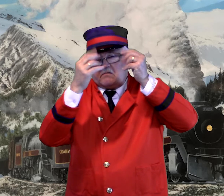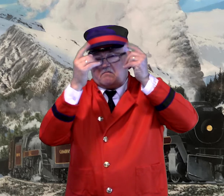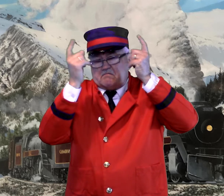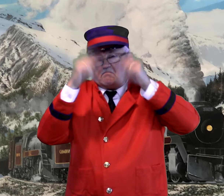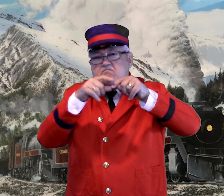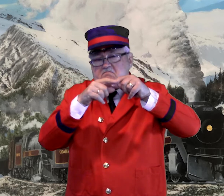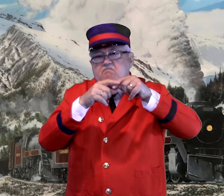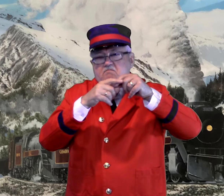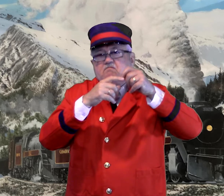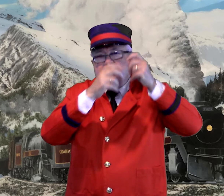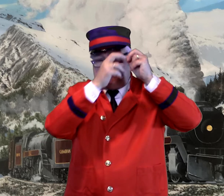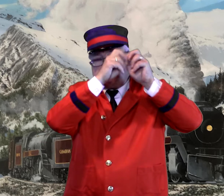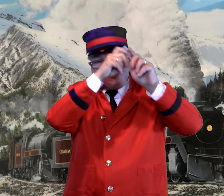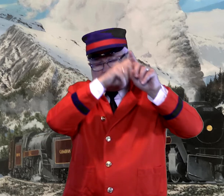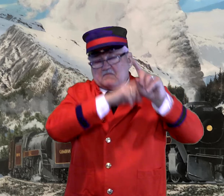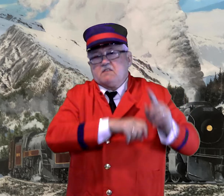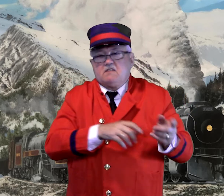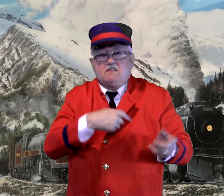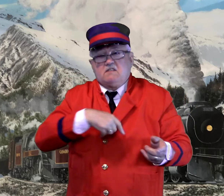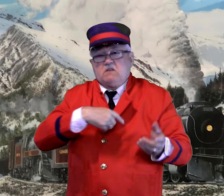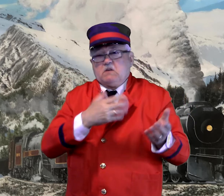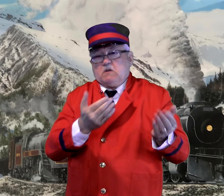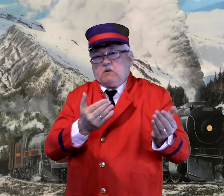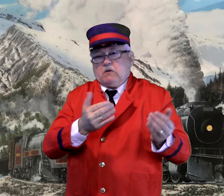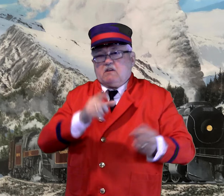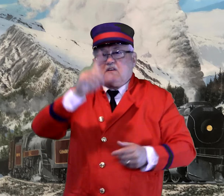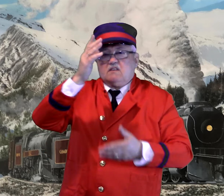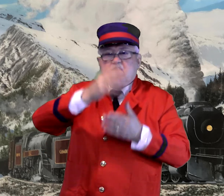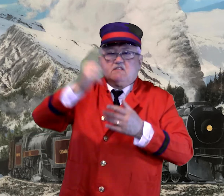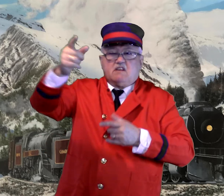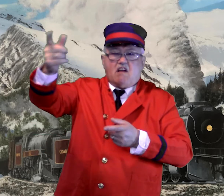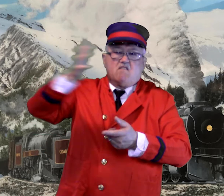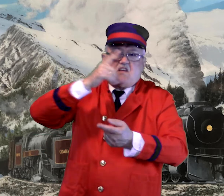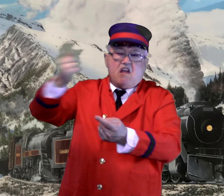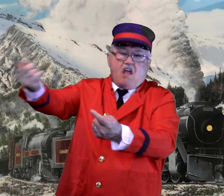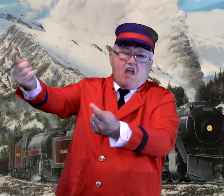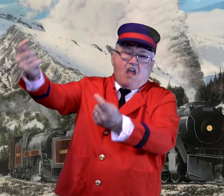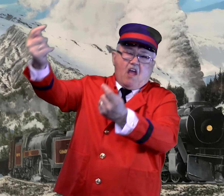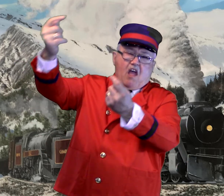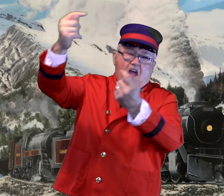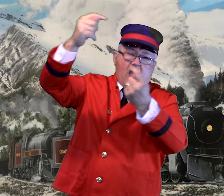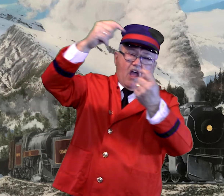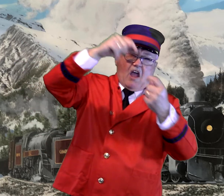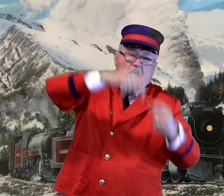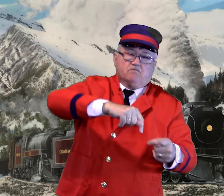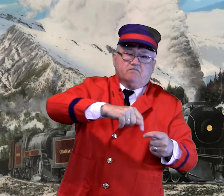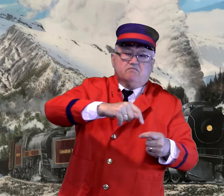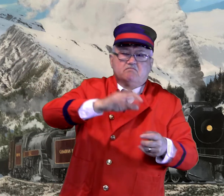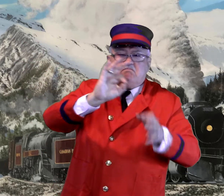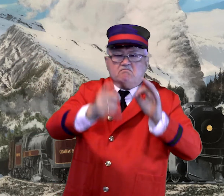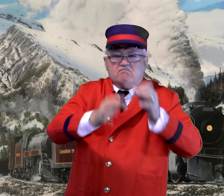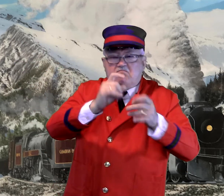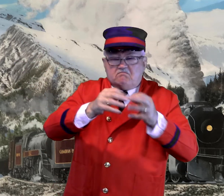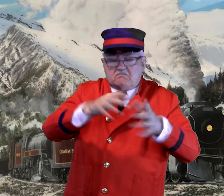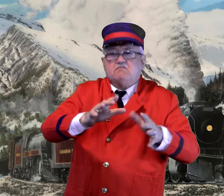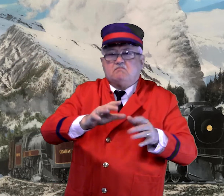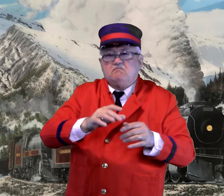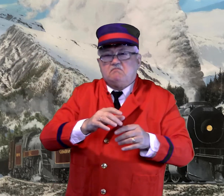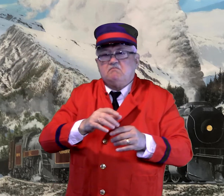The conductor was successful in radioing ahead and making arrangements for a crew to be sent out to do the repairs, but they would have to wait for